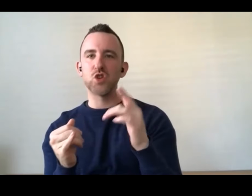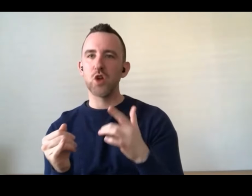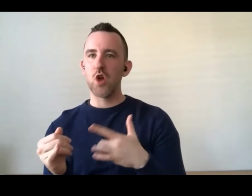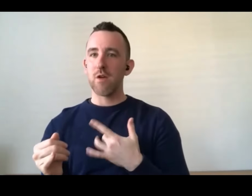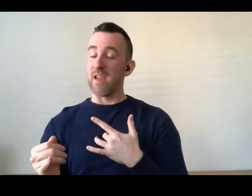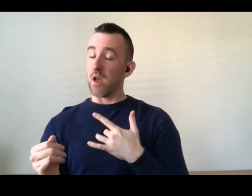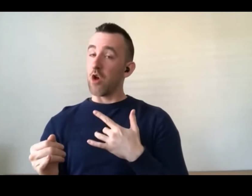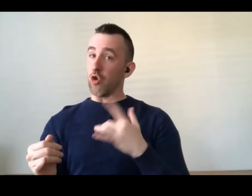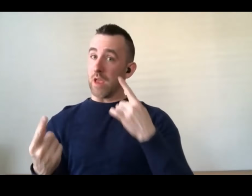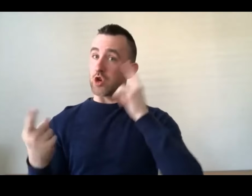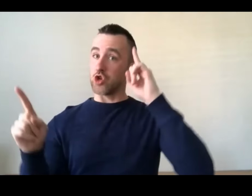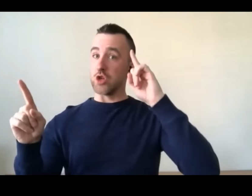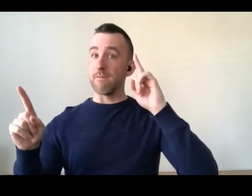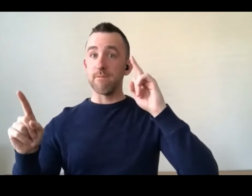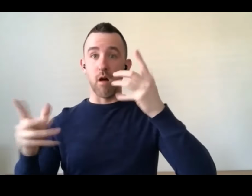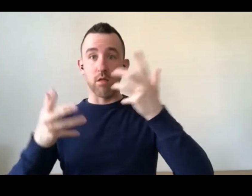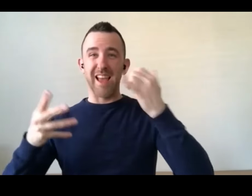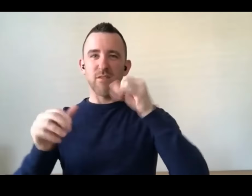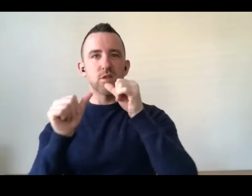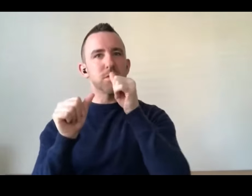that you can achieve if you just stick with it.